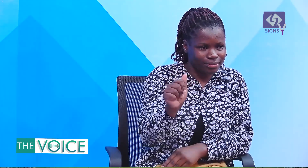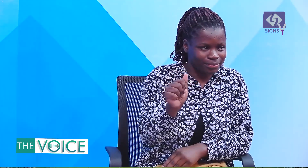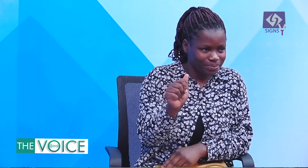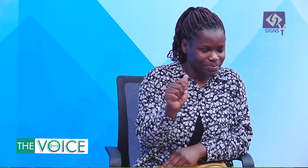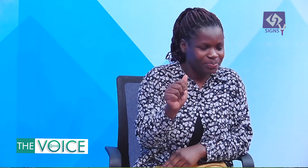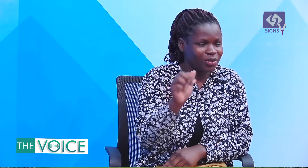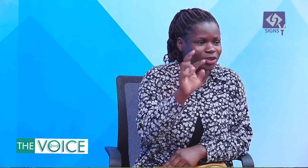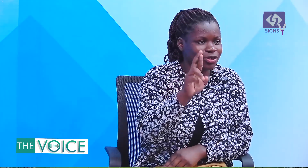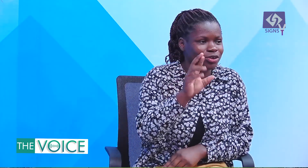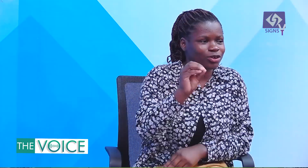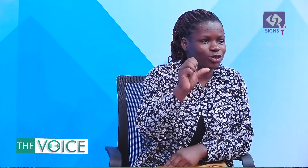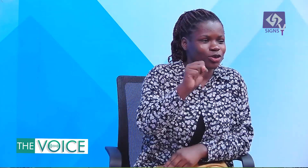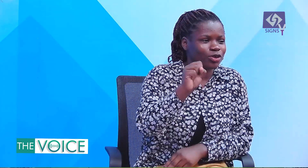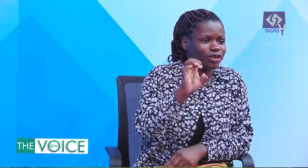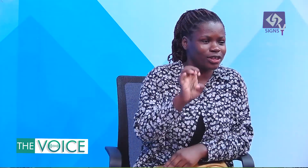Belinda